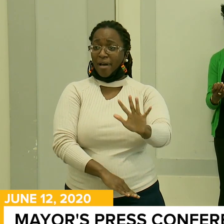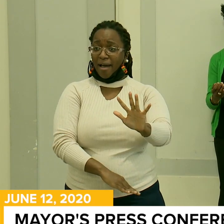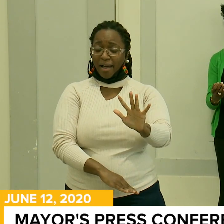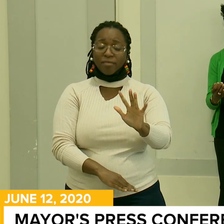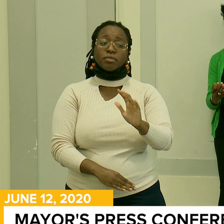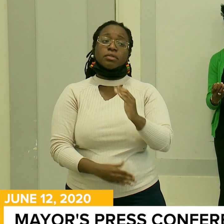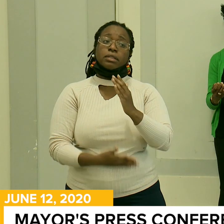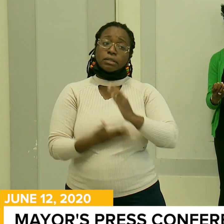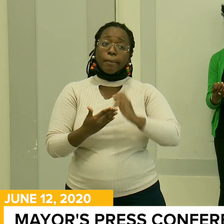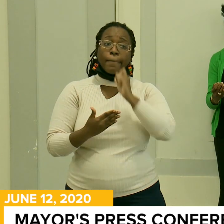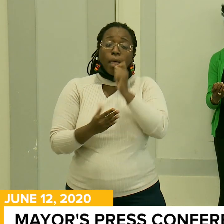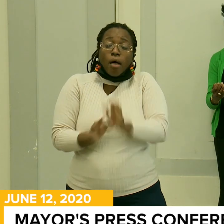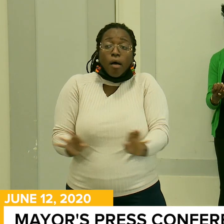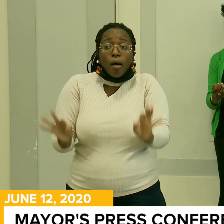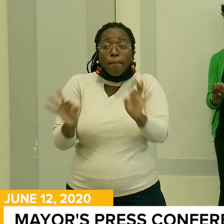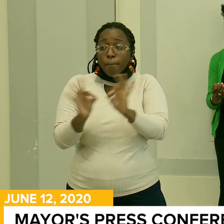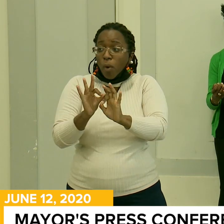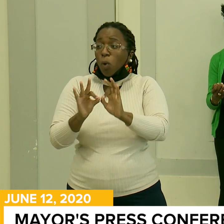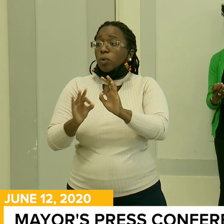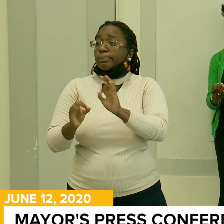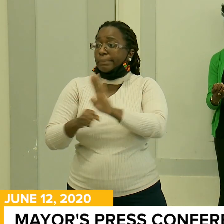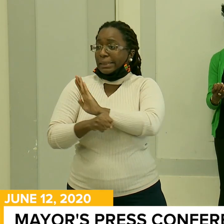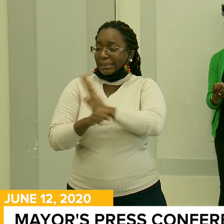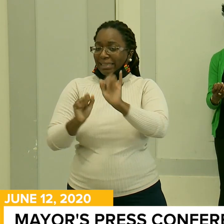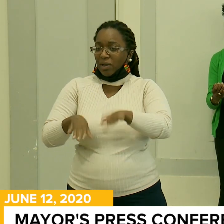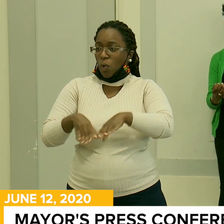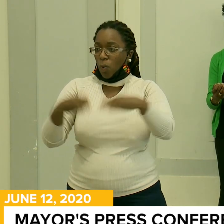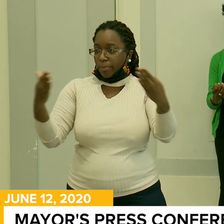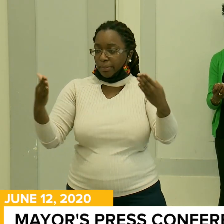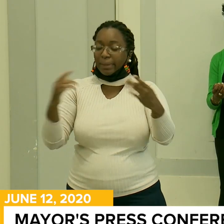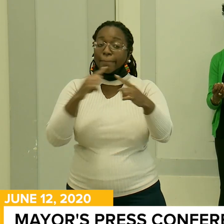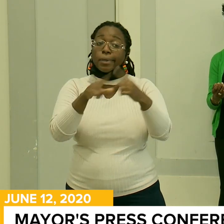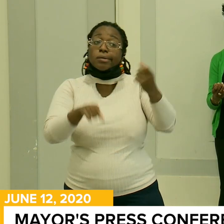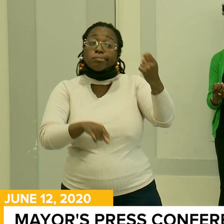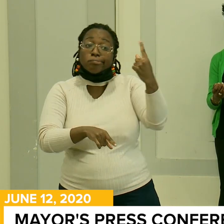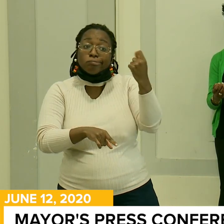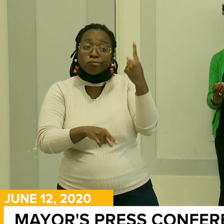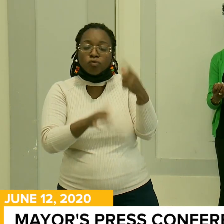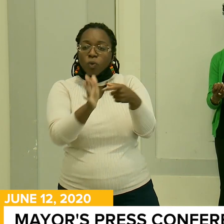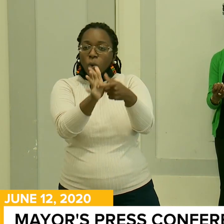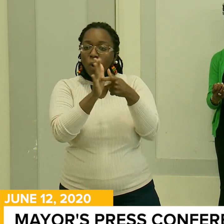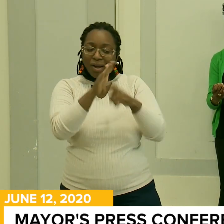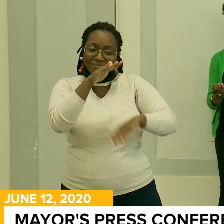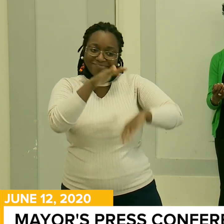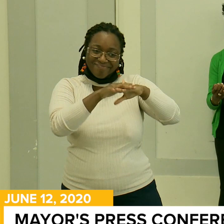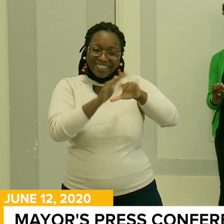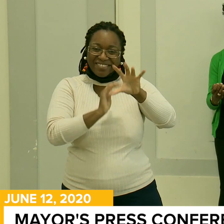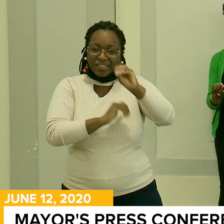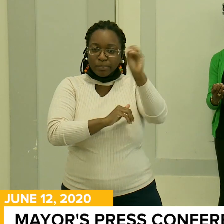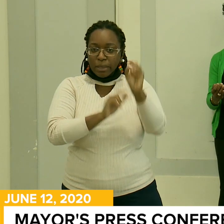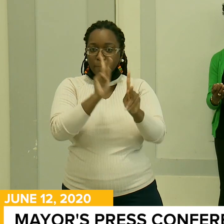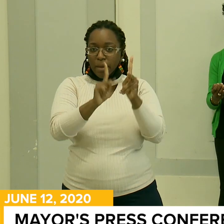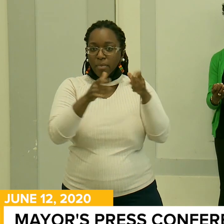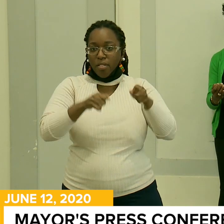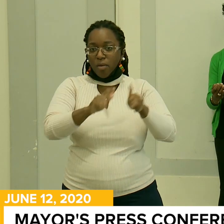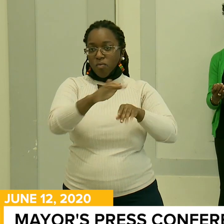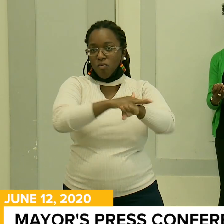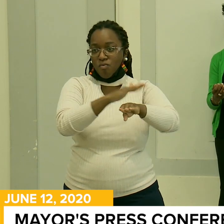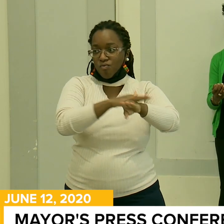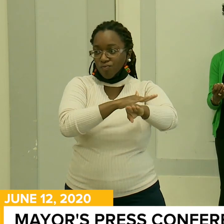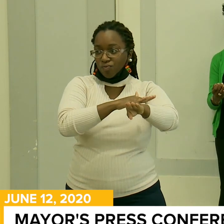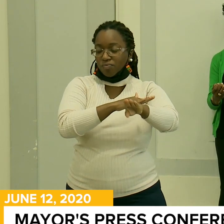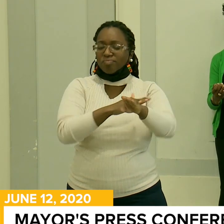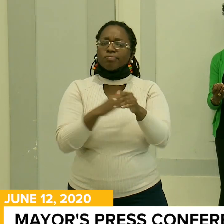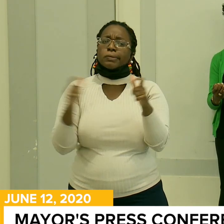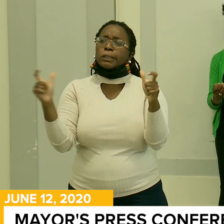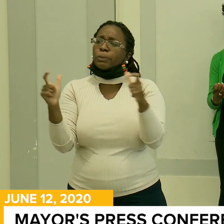businesses can reopen in Baltimore City with a maximum of 50% capacity. I want to thank all of our small businesses for their